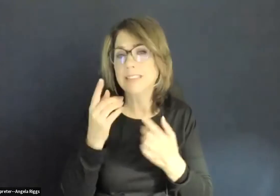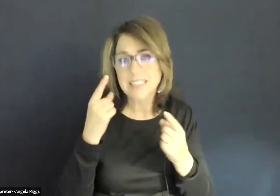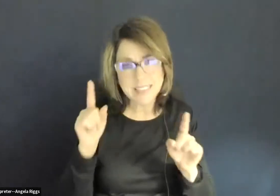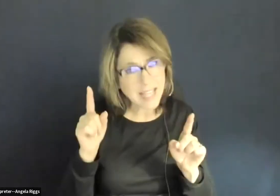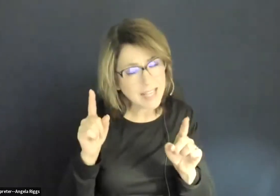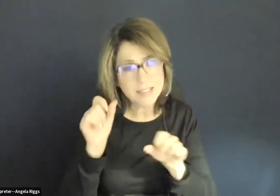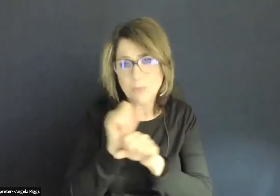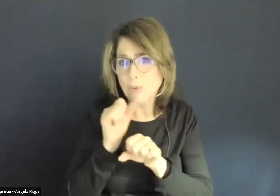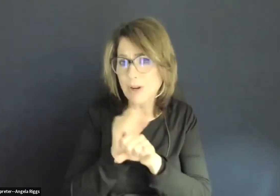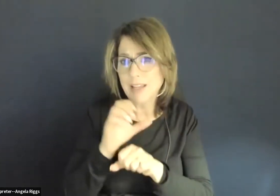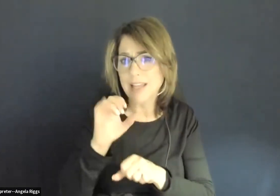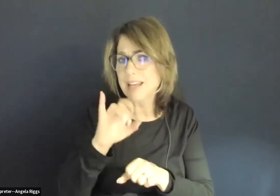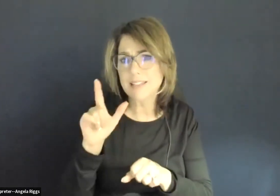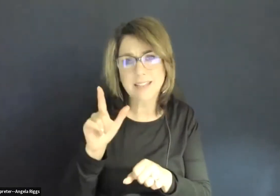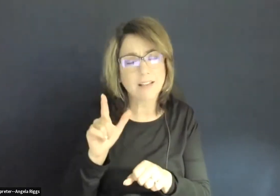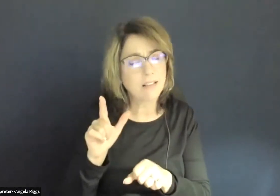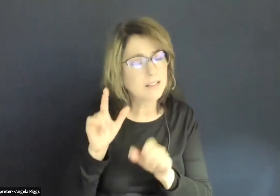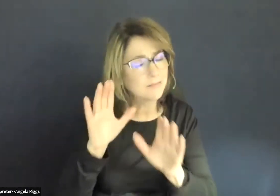working at a SIL and doing good.